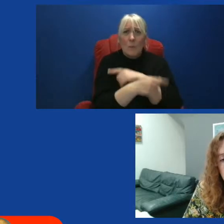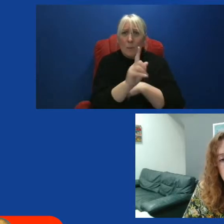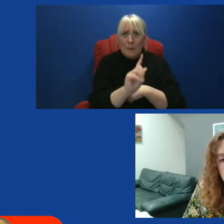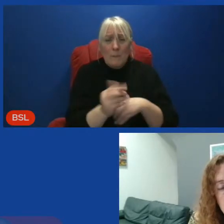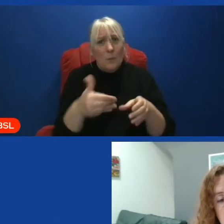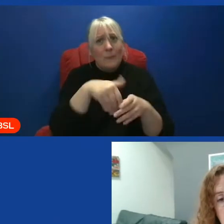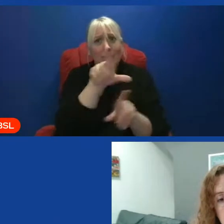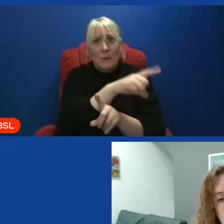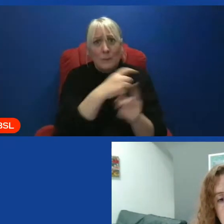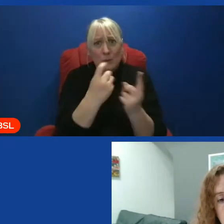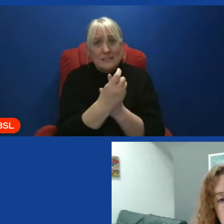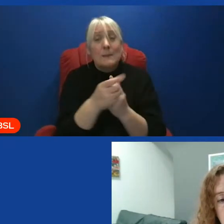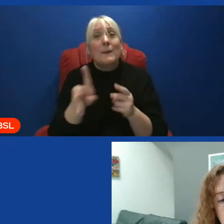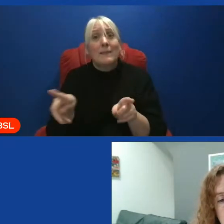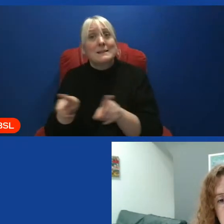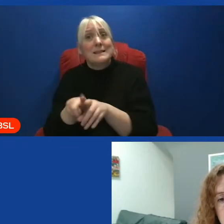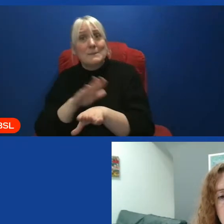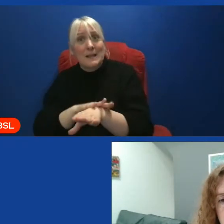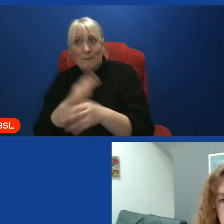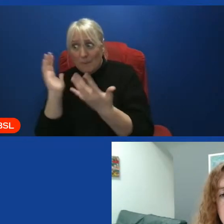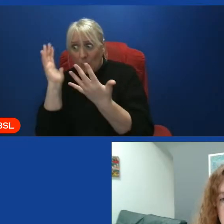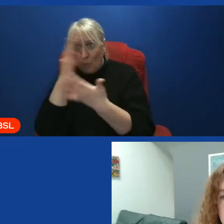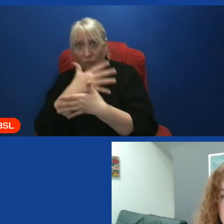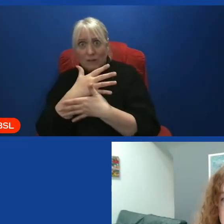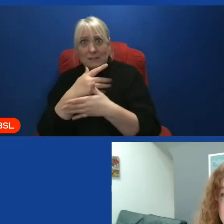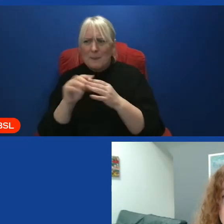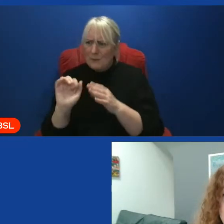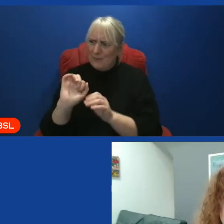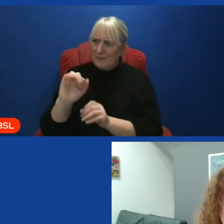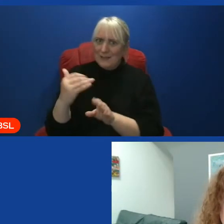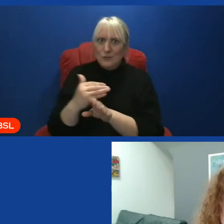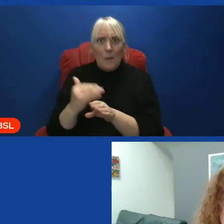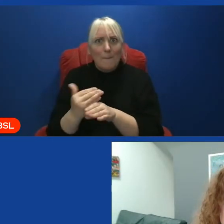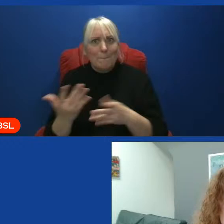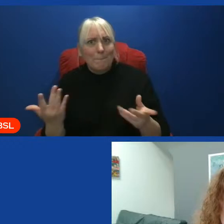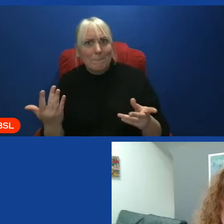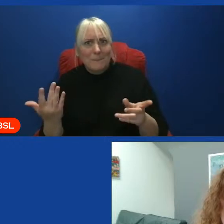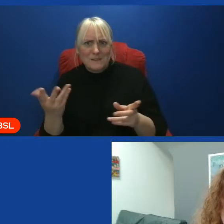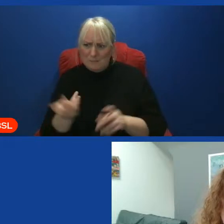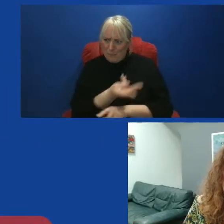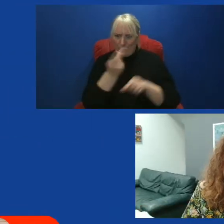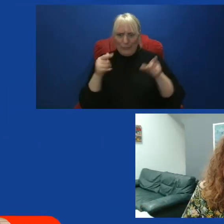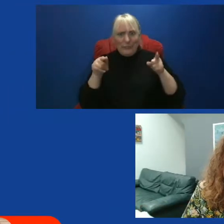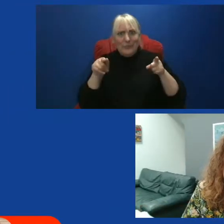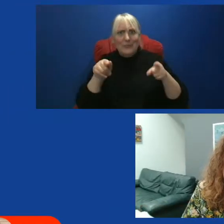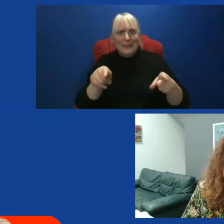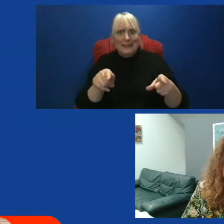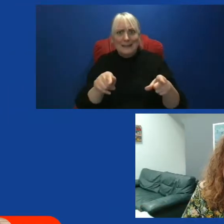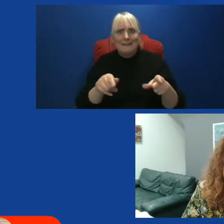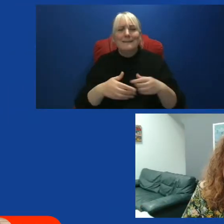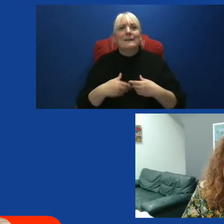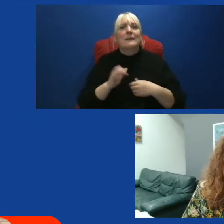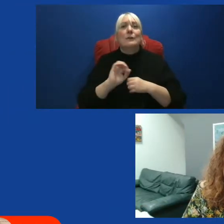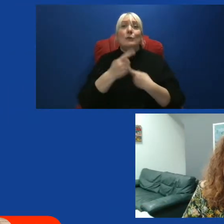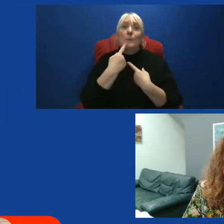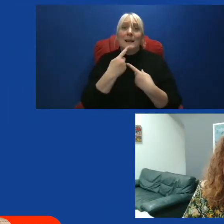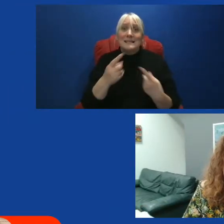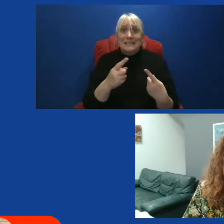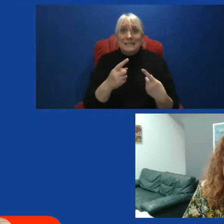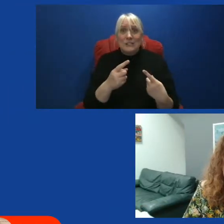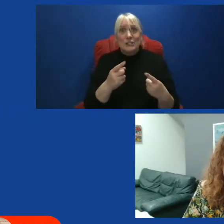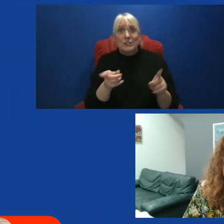now they've got this worry about what the future holds for them in terms of their work and their jobs. So what would your message be, both